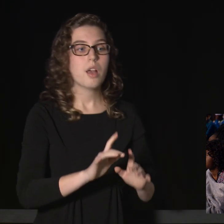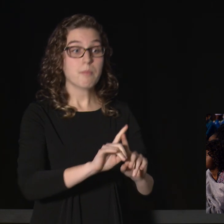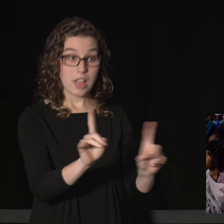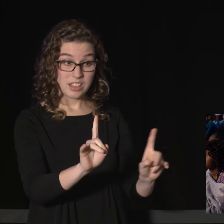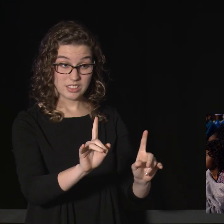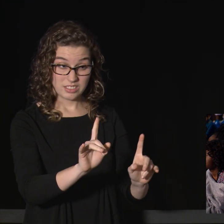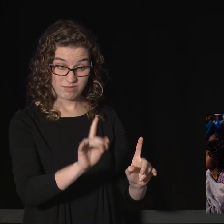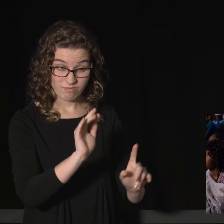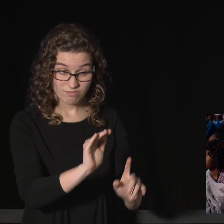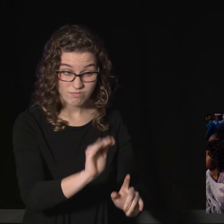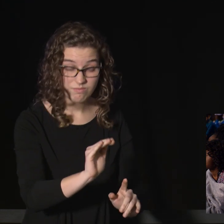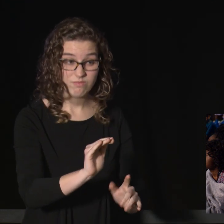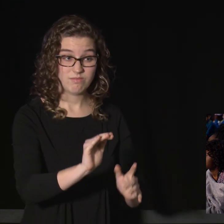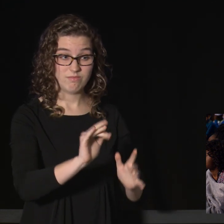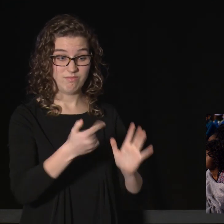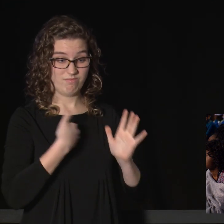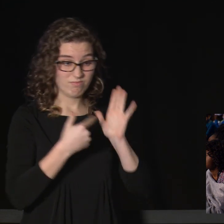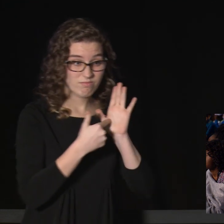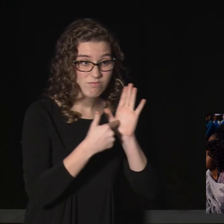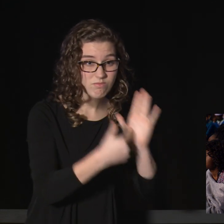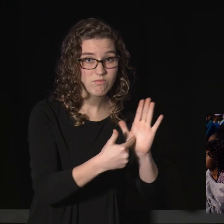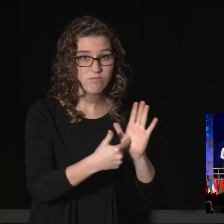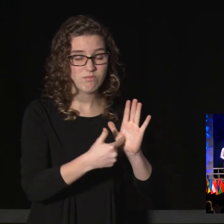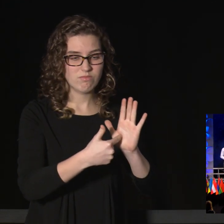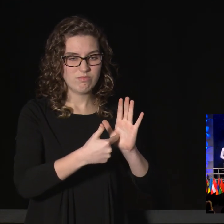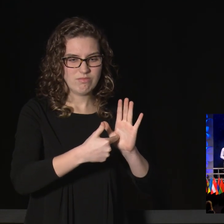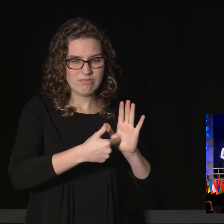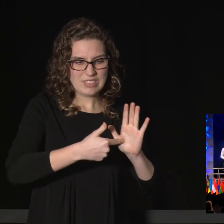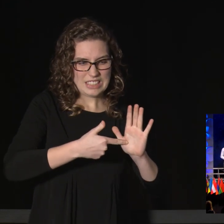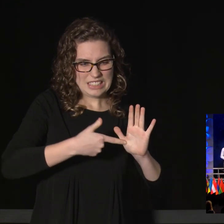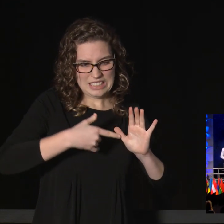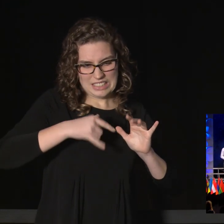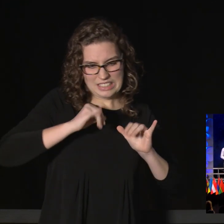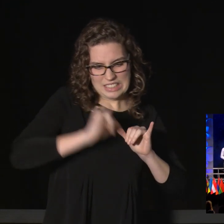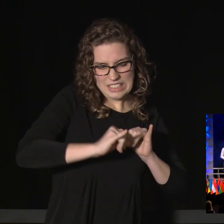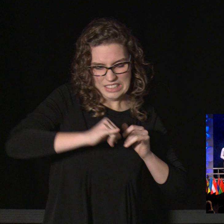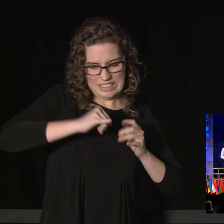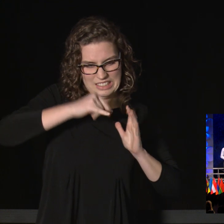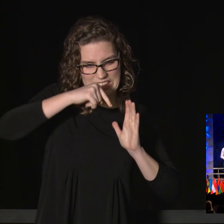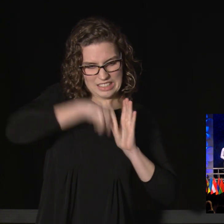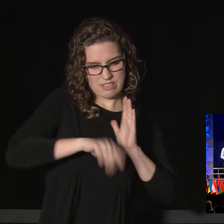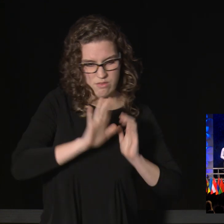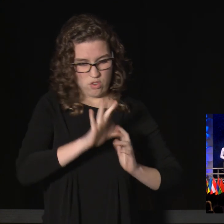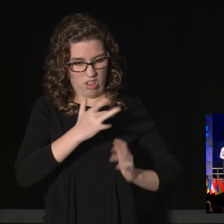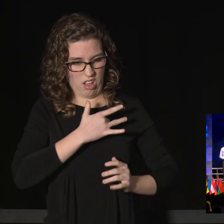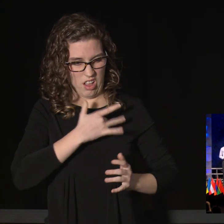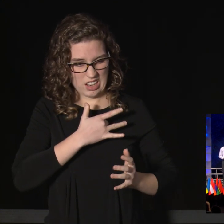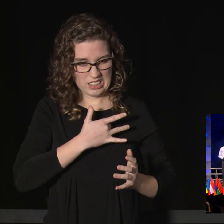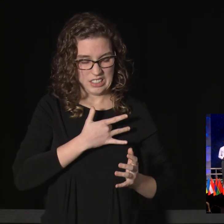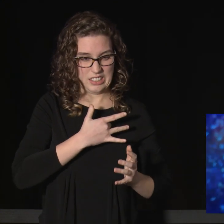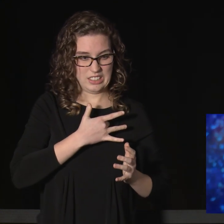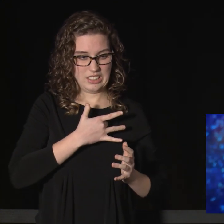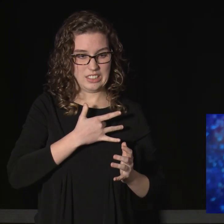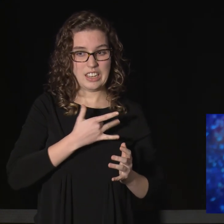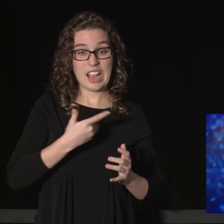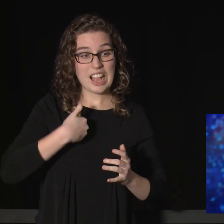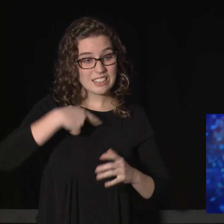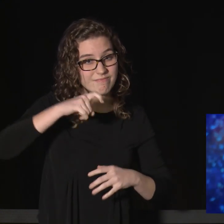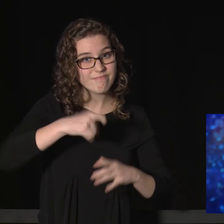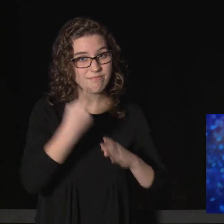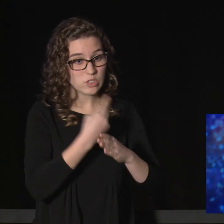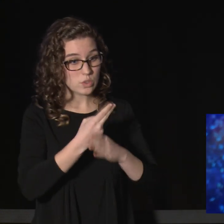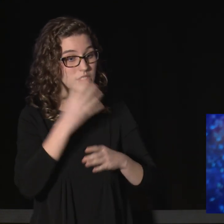in order for me to reveal what's lurking in the depths of your heart, I had to use this experience to show